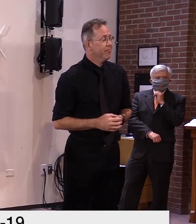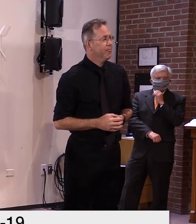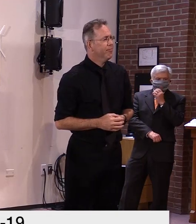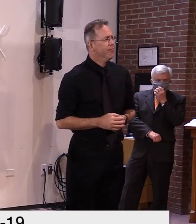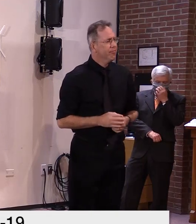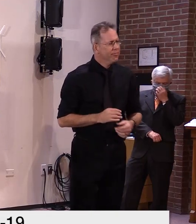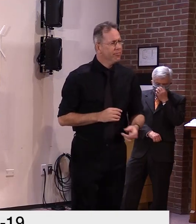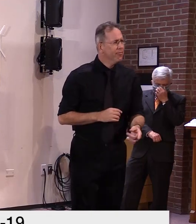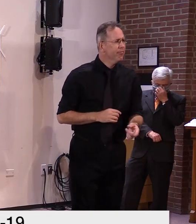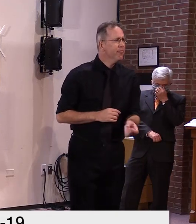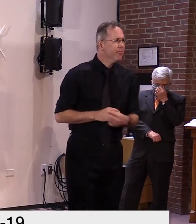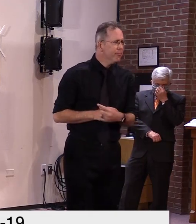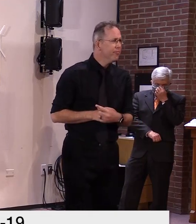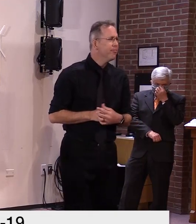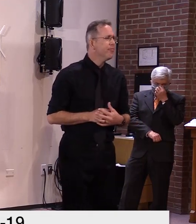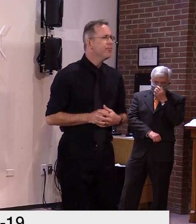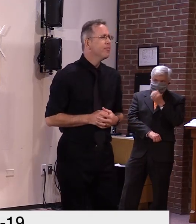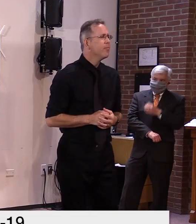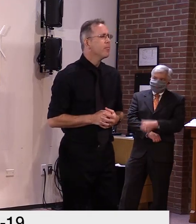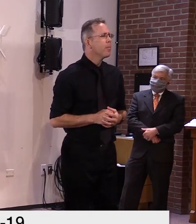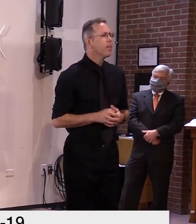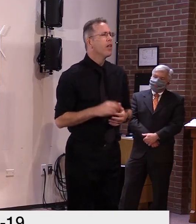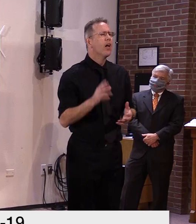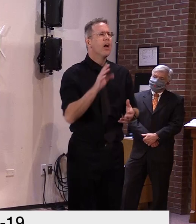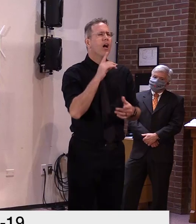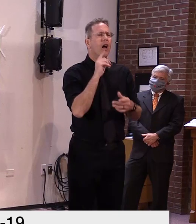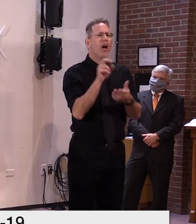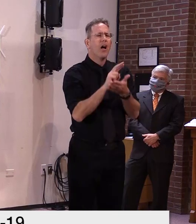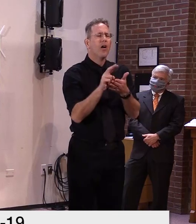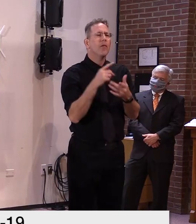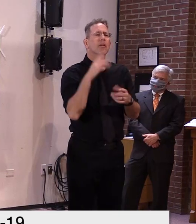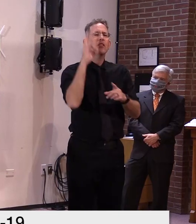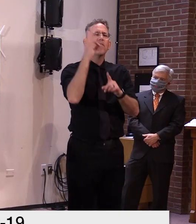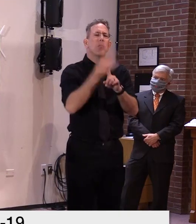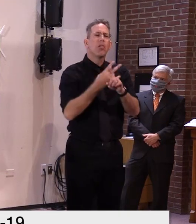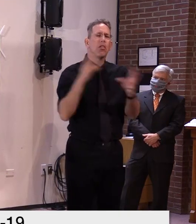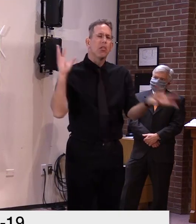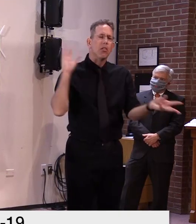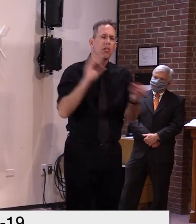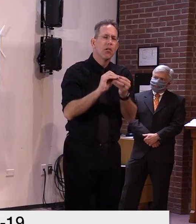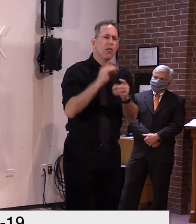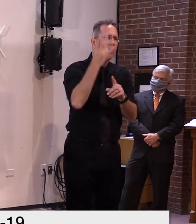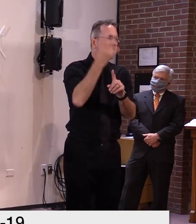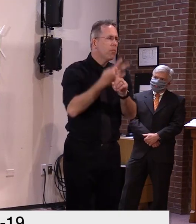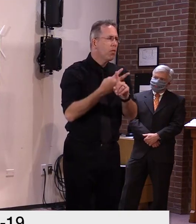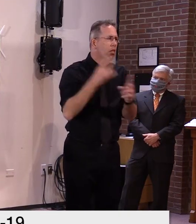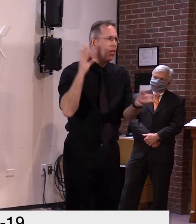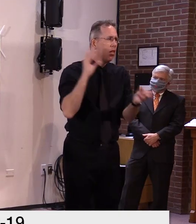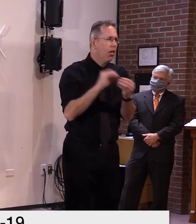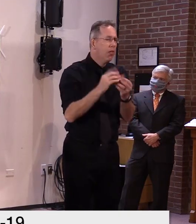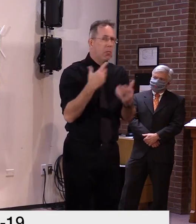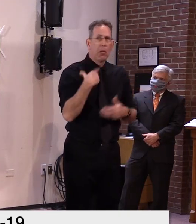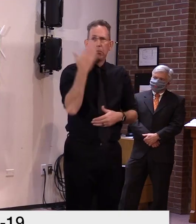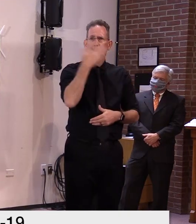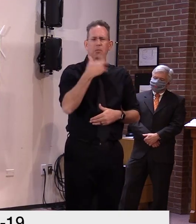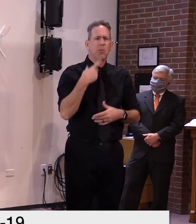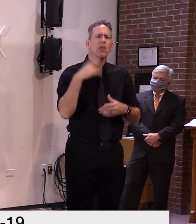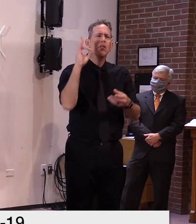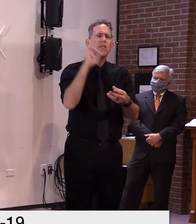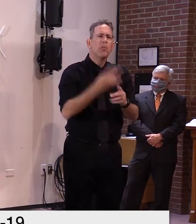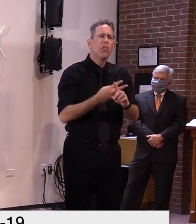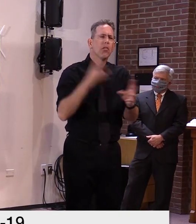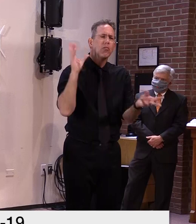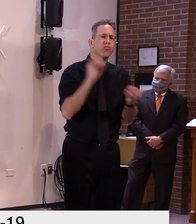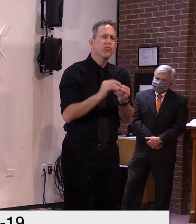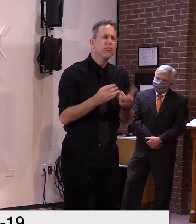first 7 months, the total amount. Perhaps I just missed it. Yeah, and if you don't find it there, it would